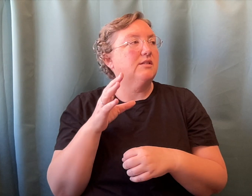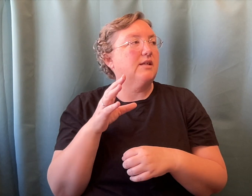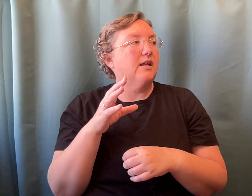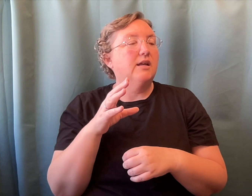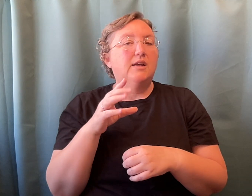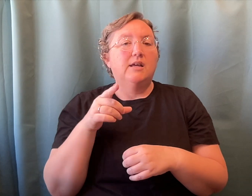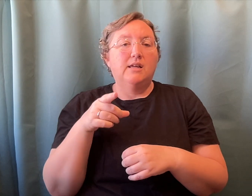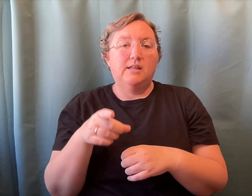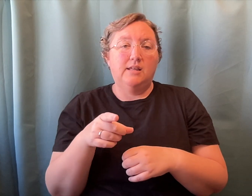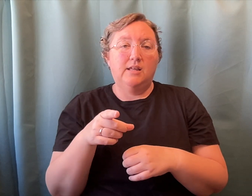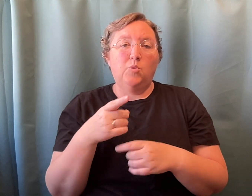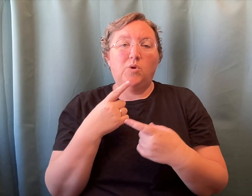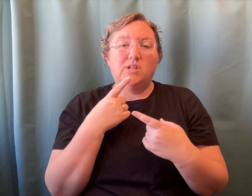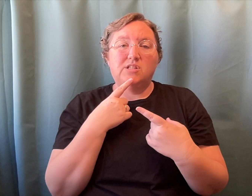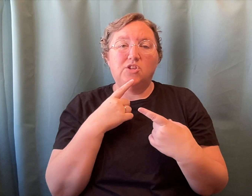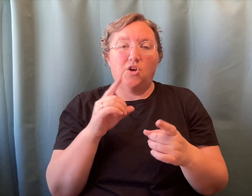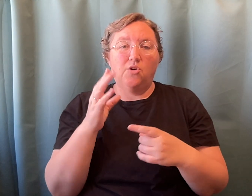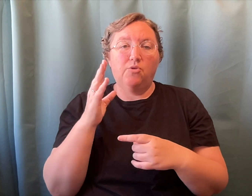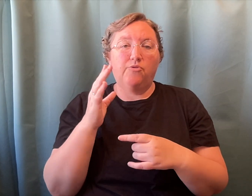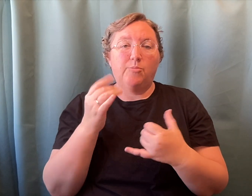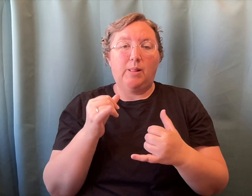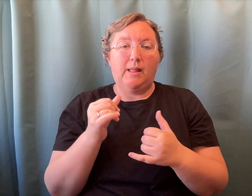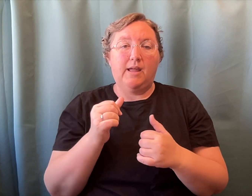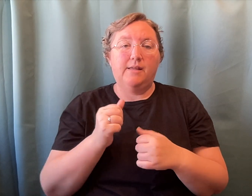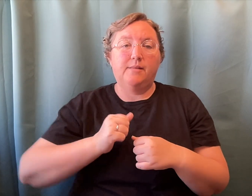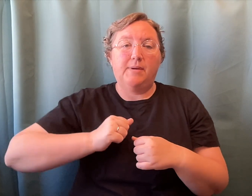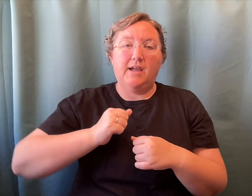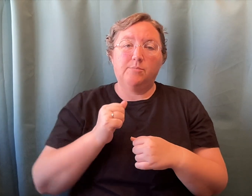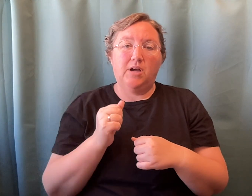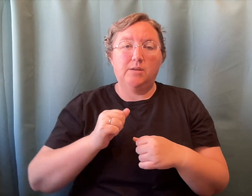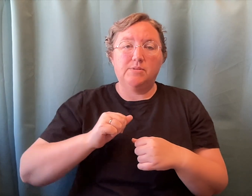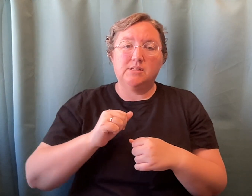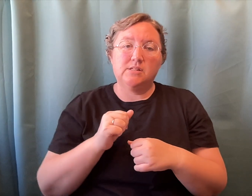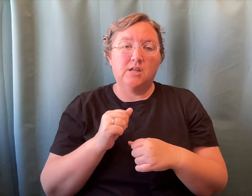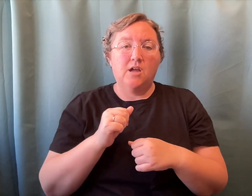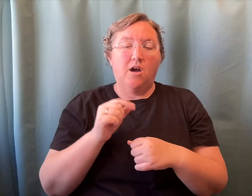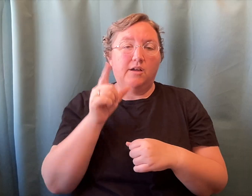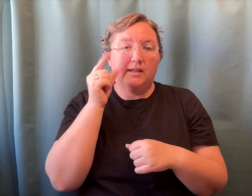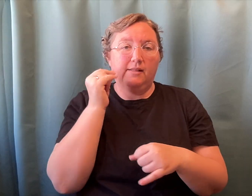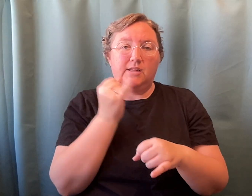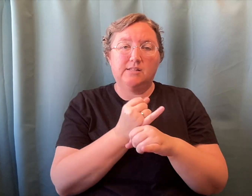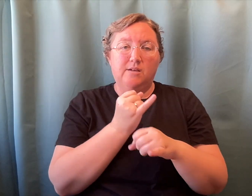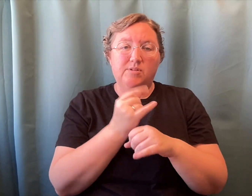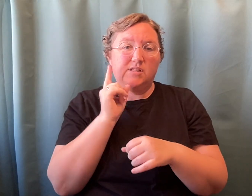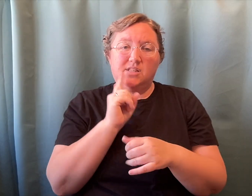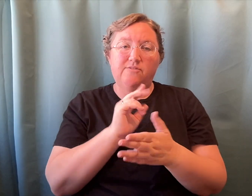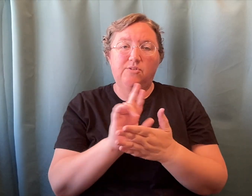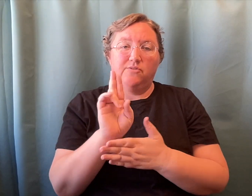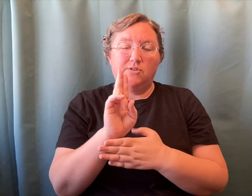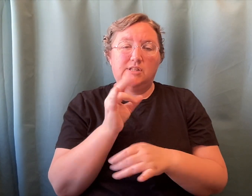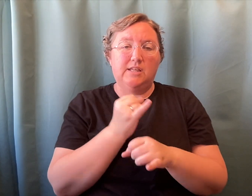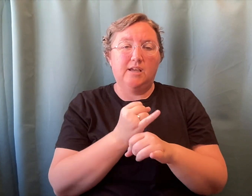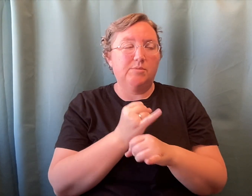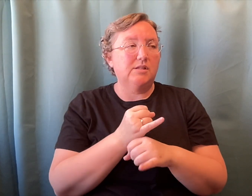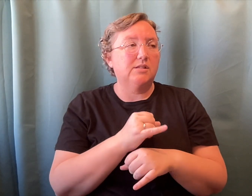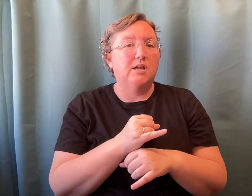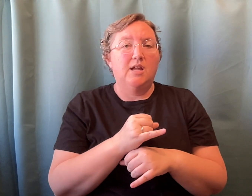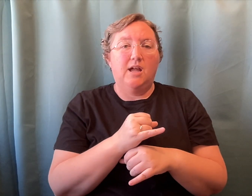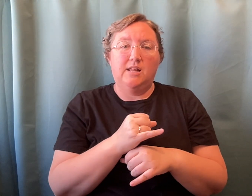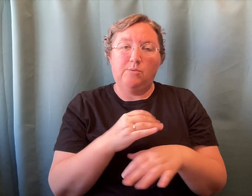that he was known for playing the bagpipes on Gallaudet's campus, the Deaf University campus, and he would be